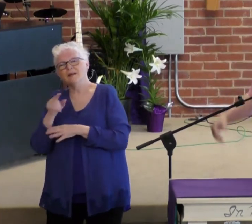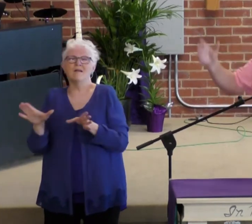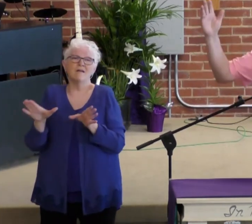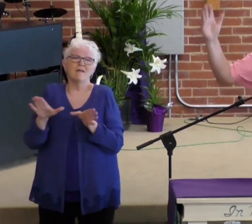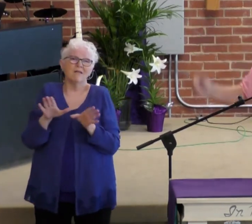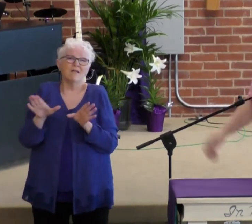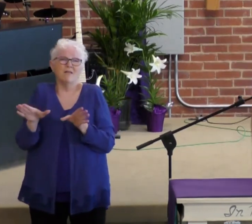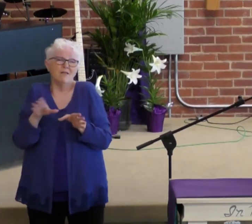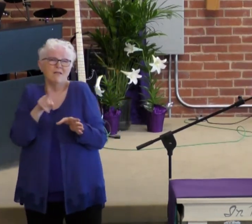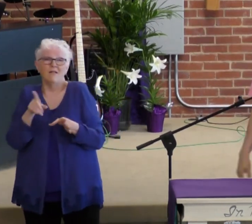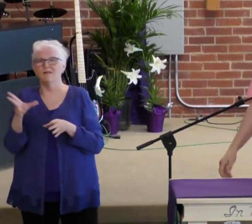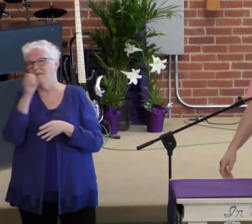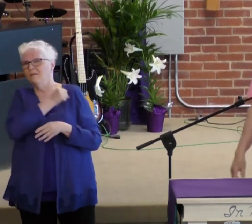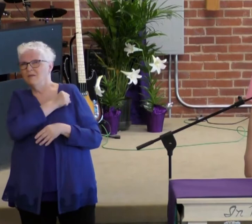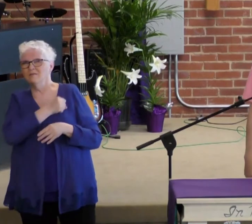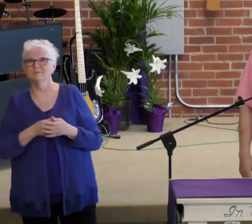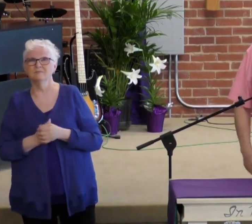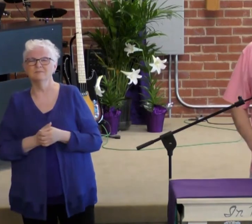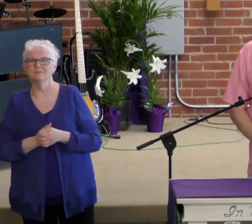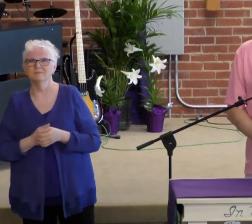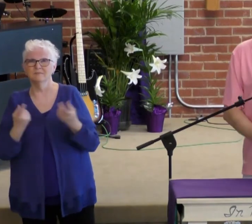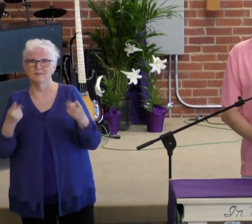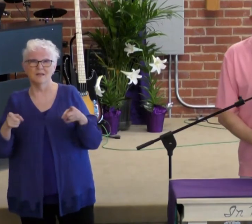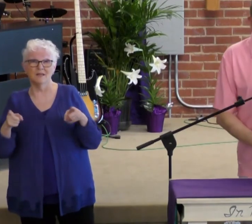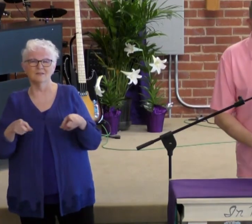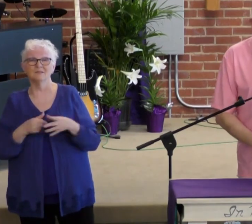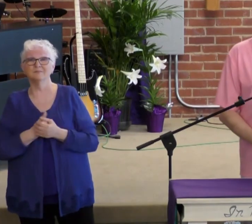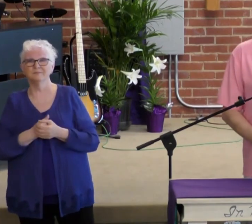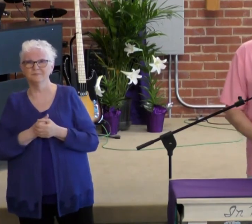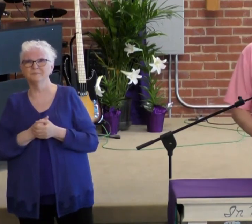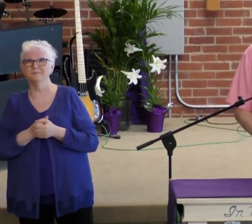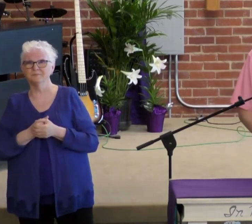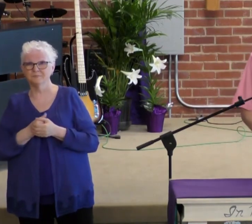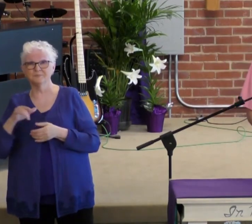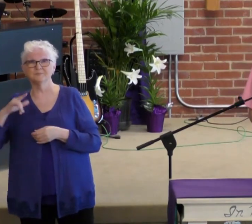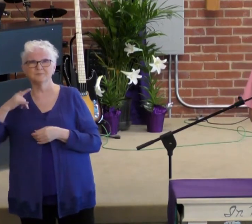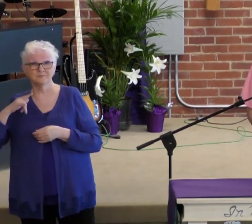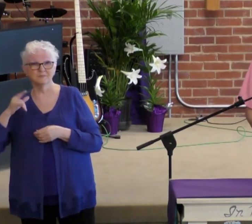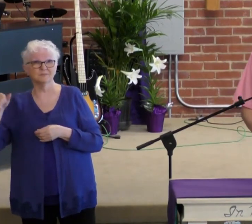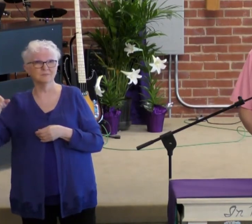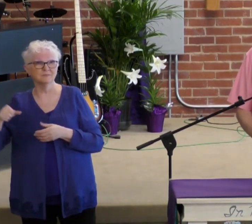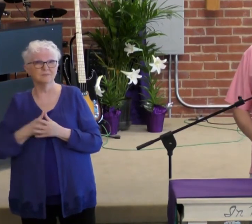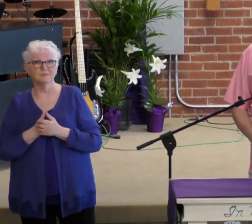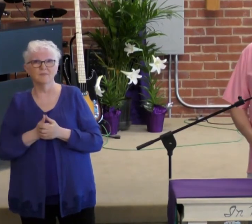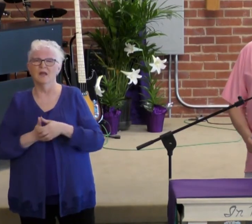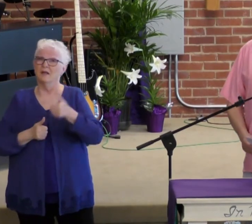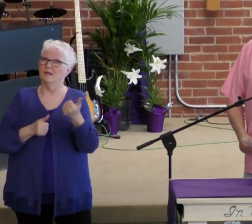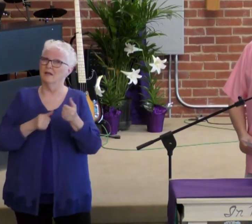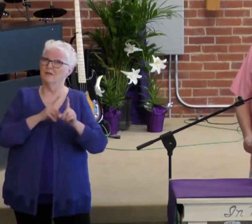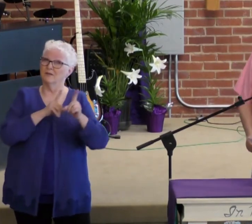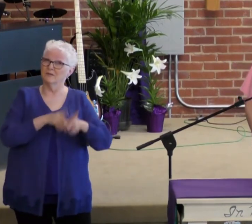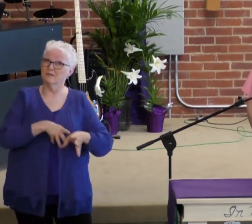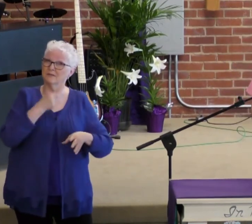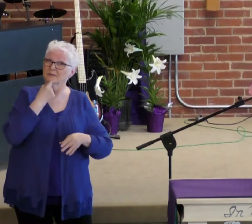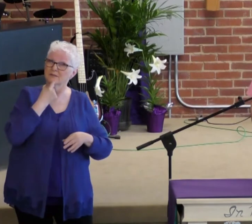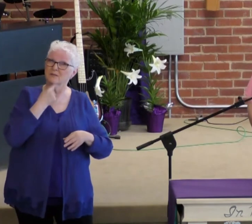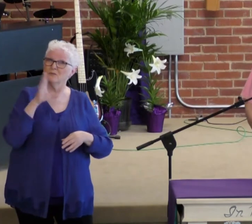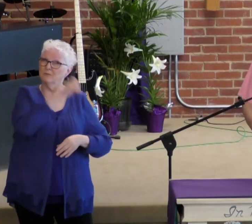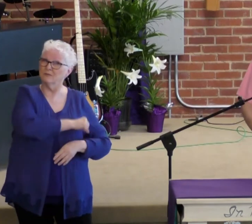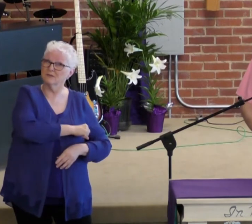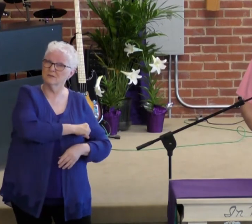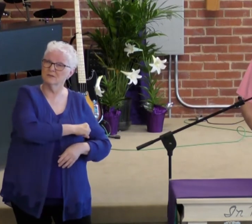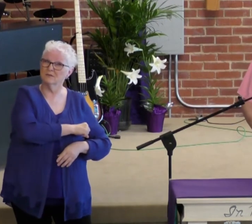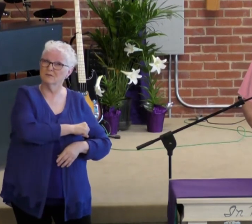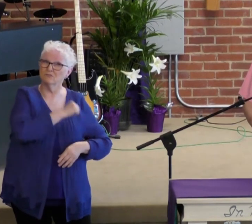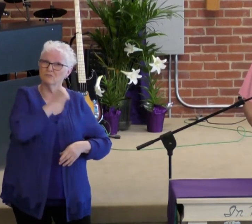Does that happen? Does that still happen with the kids? And the other disciple said, "Wow, you missed it. You weren't